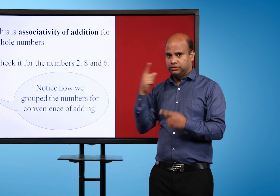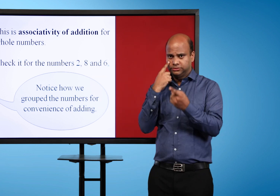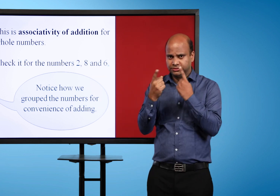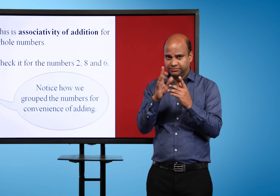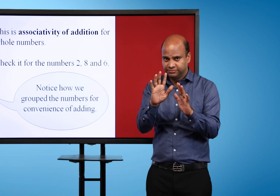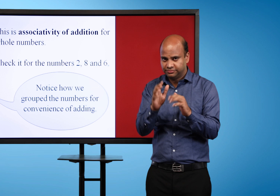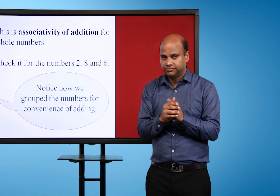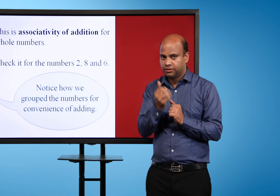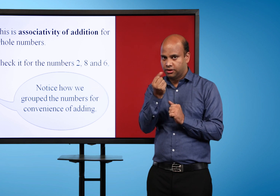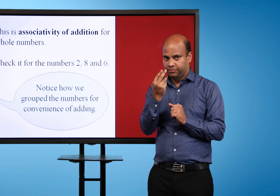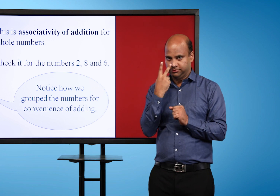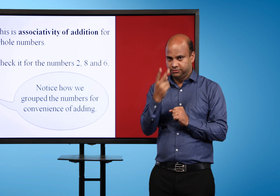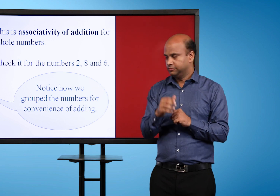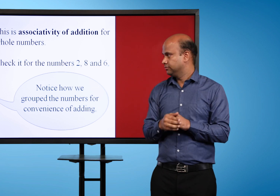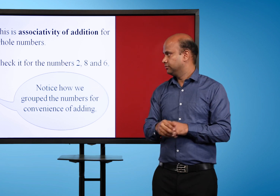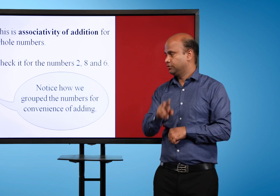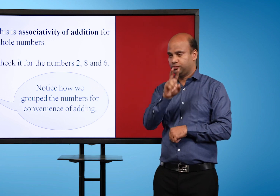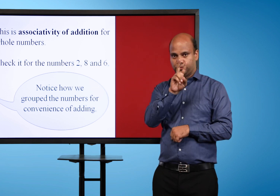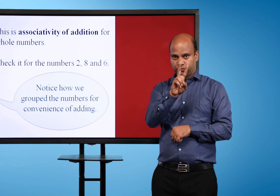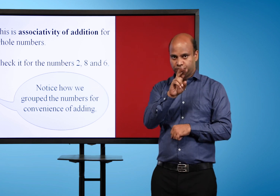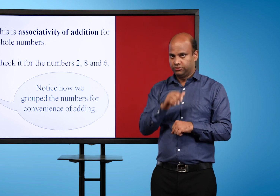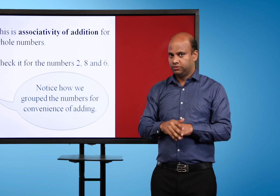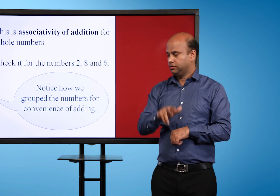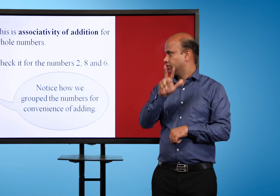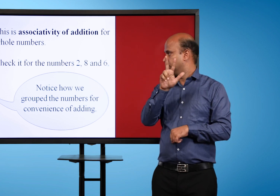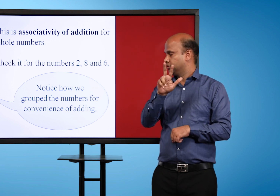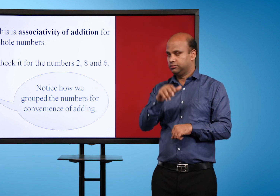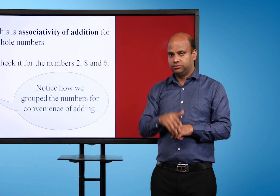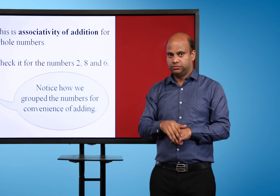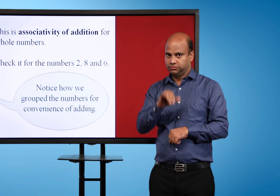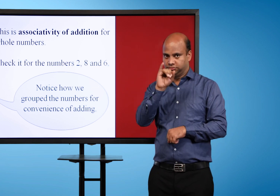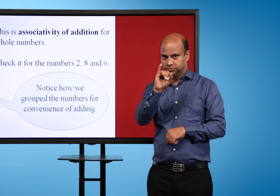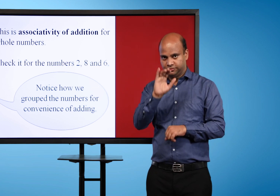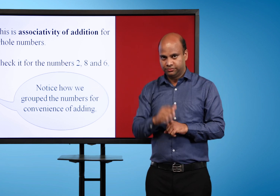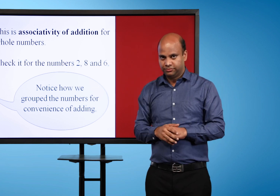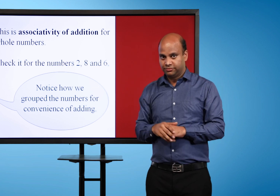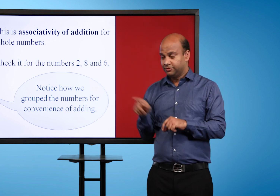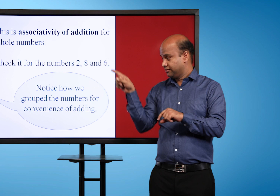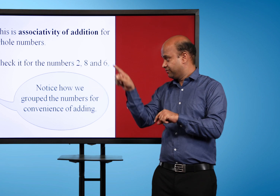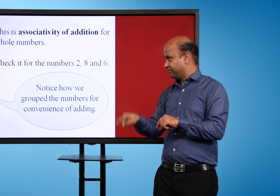Check it for the numbers 2, 8 and 6.